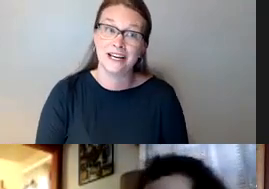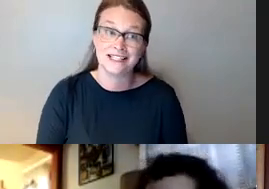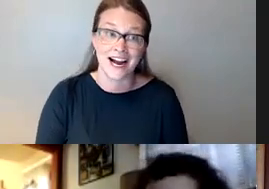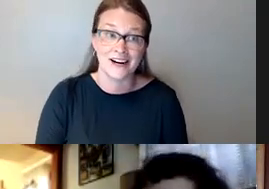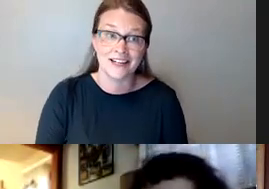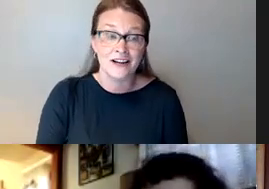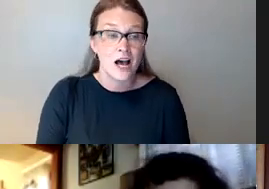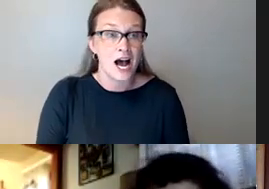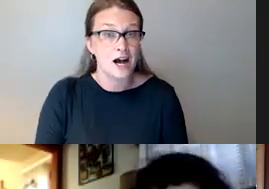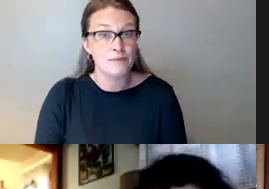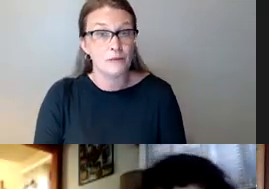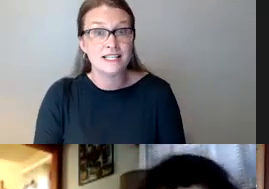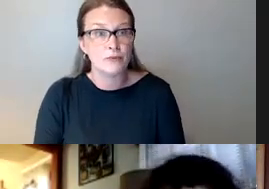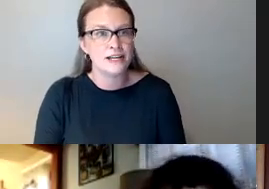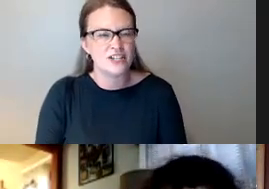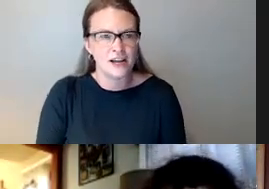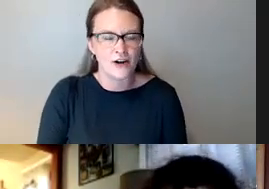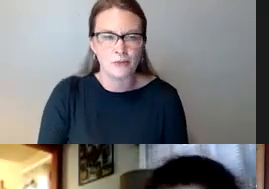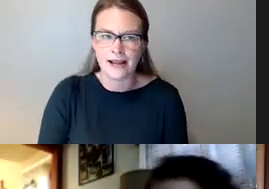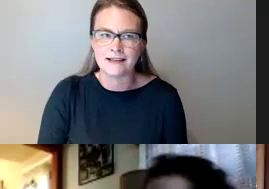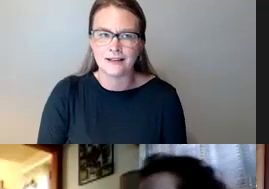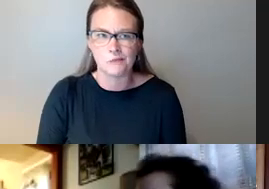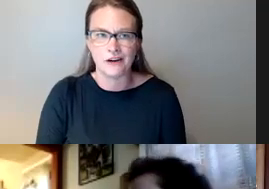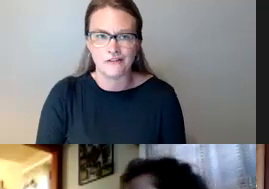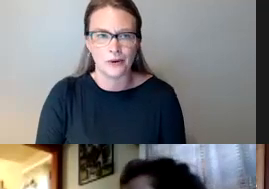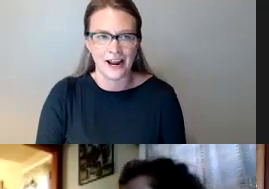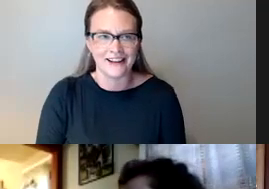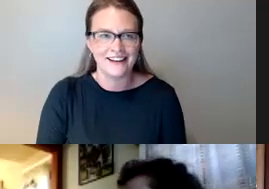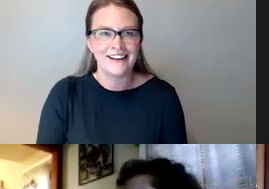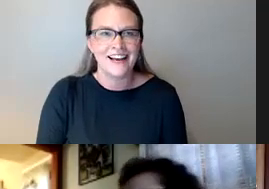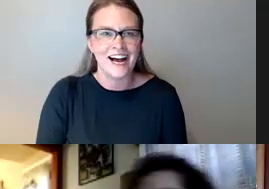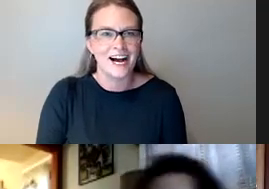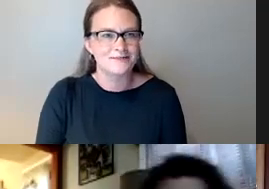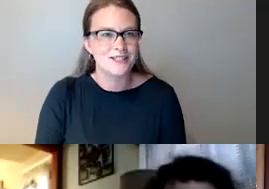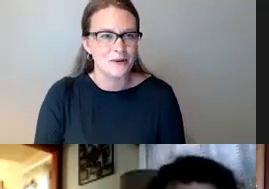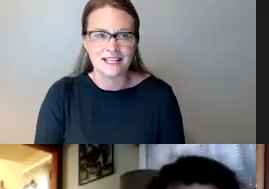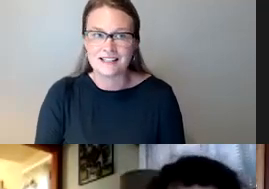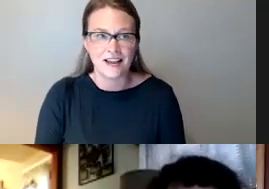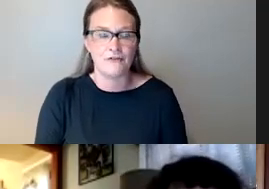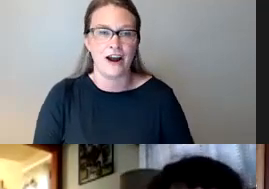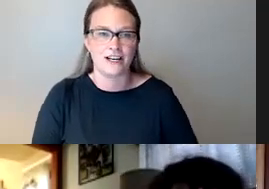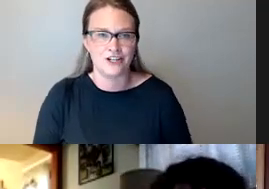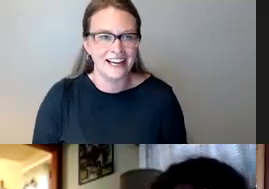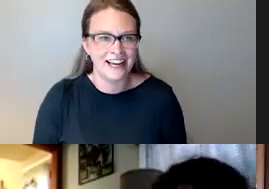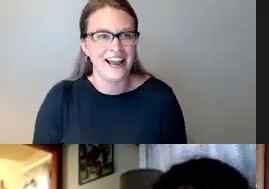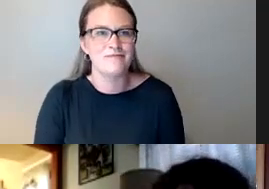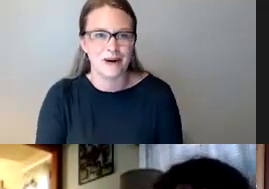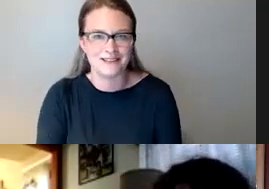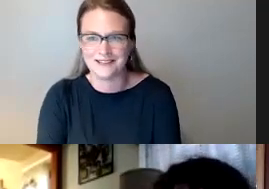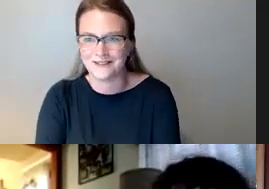get tired. But we switch to give our brains a little bit of a break so we can stay fresh and process through